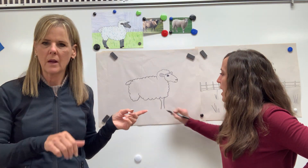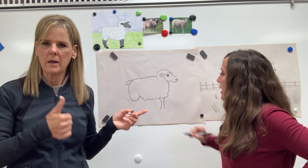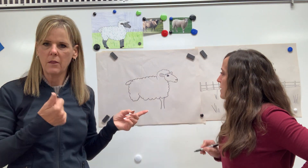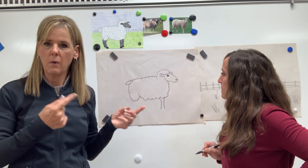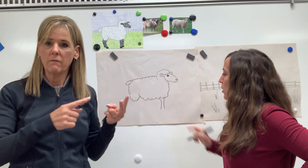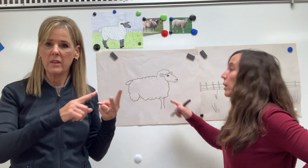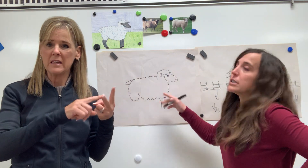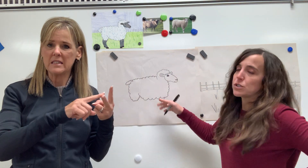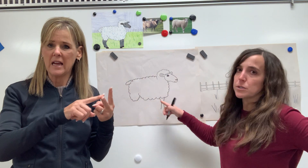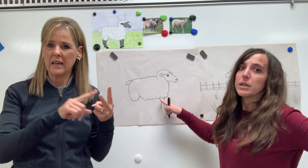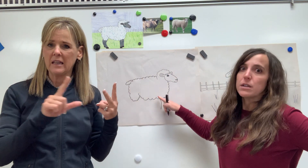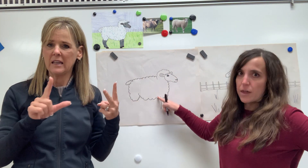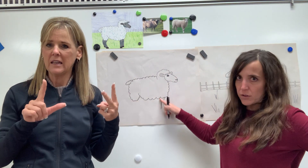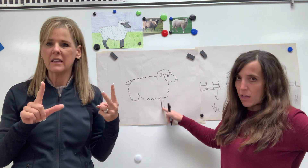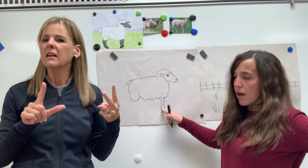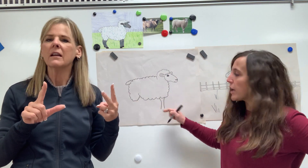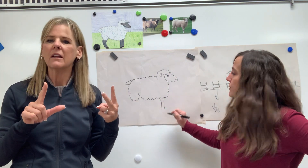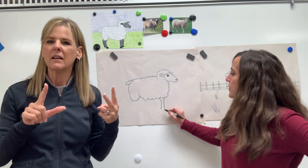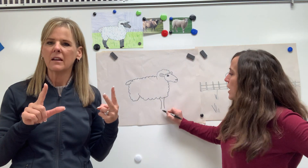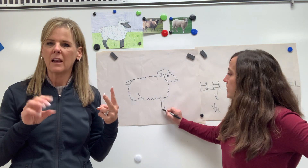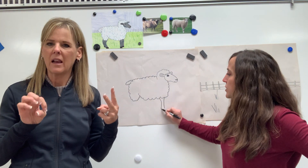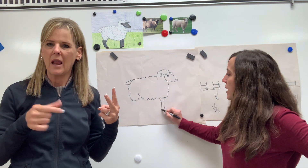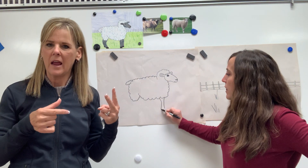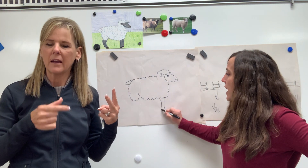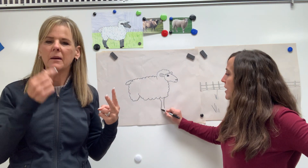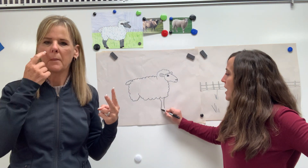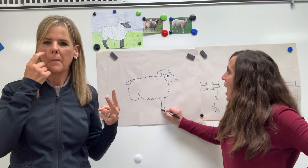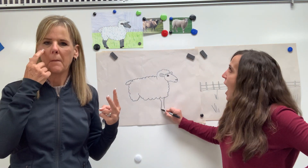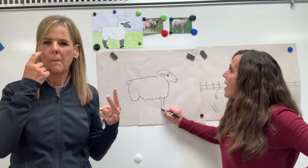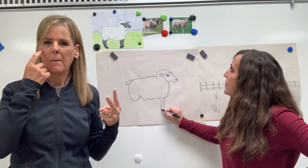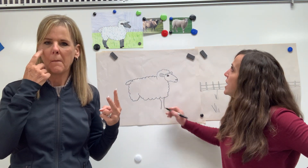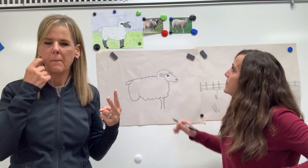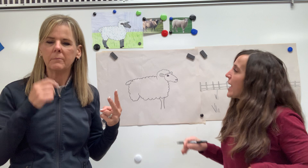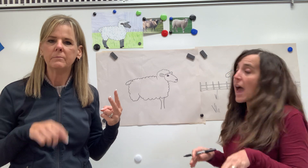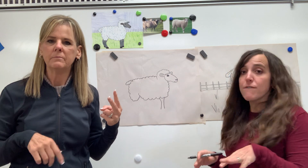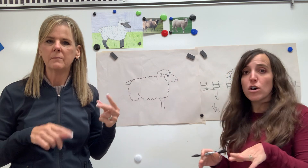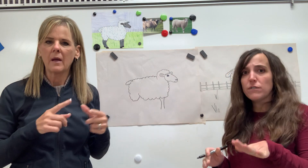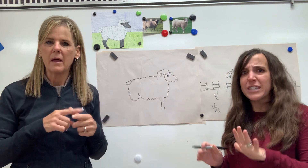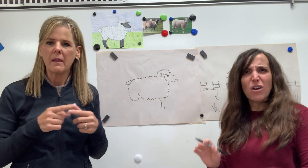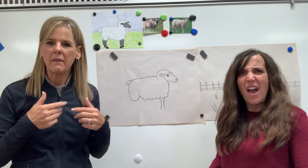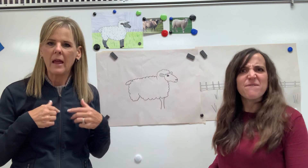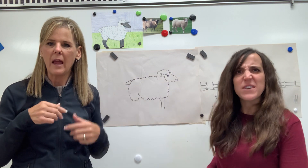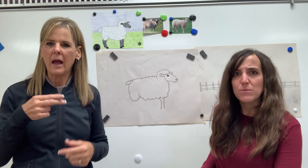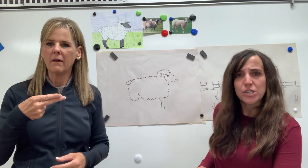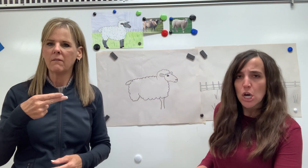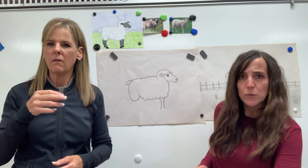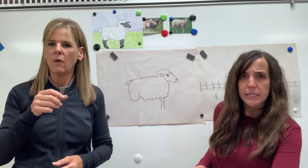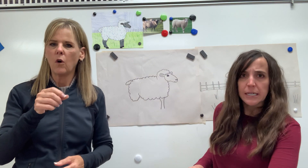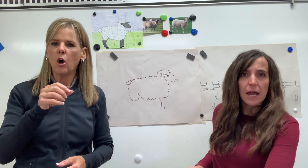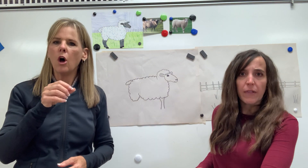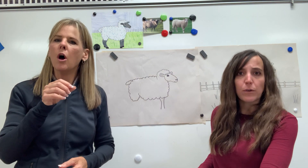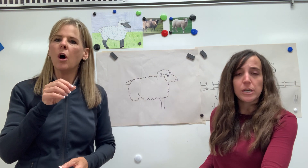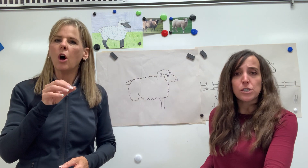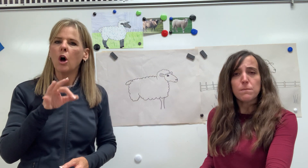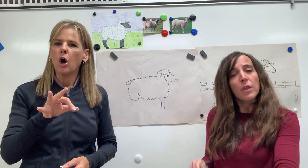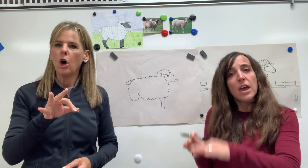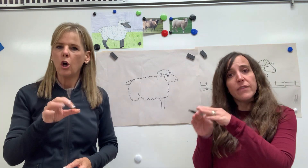leg, or excuse me, another line for the other side of the leg. And then they have hooves. They don't have feet with toes sticking out like we do. They